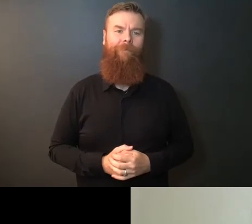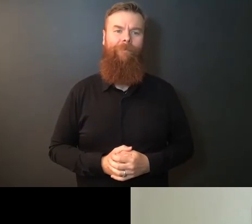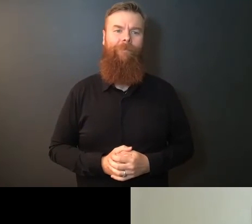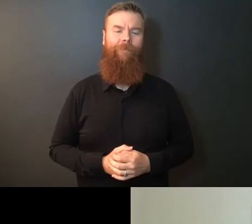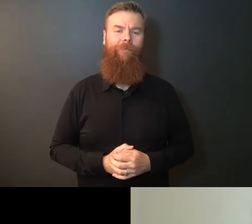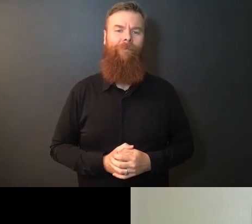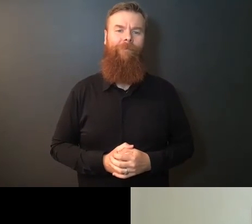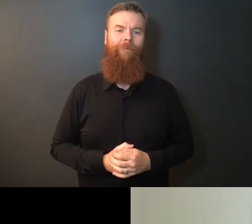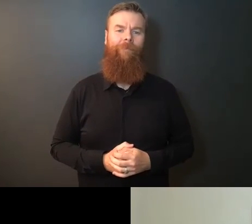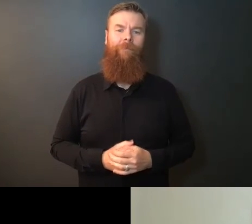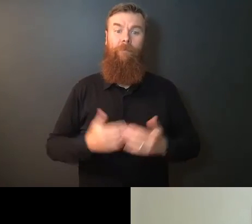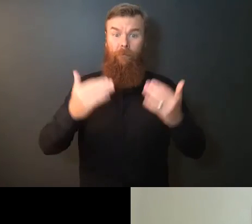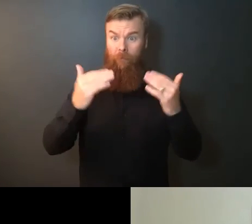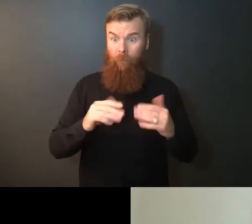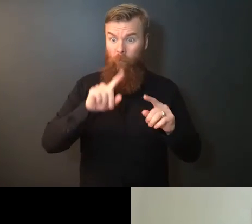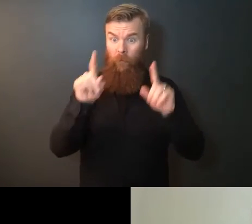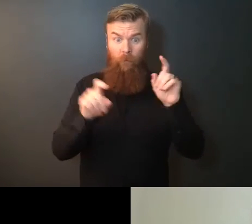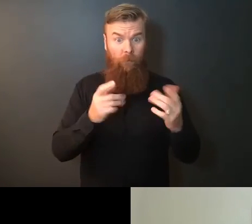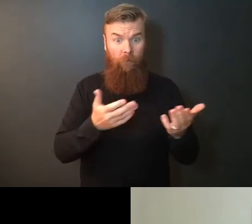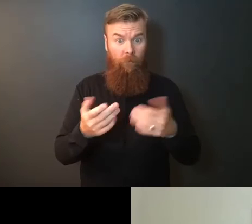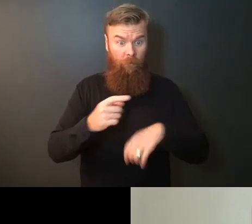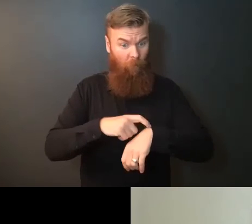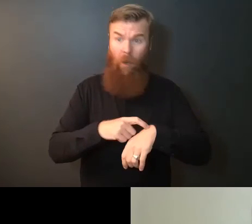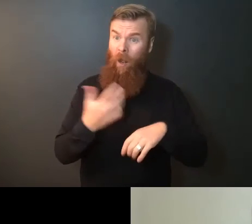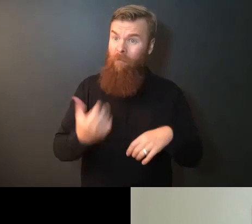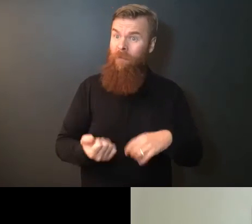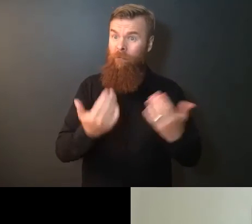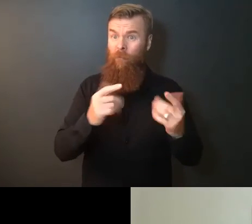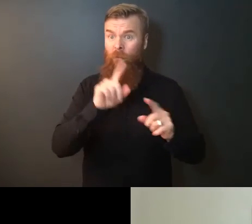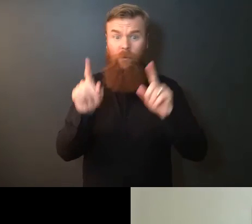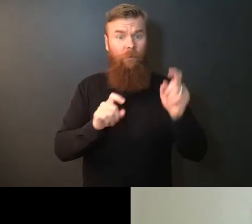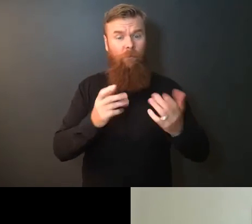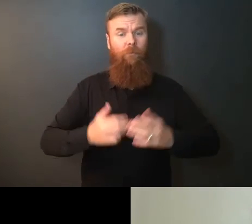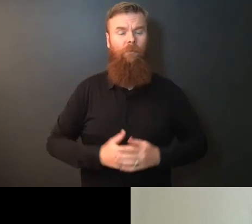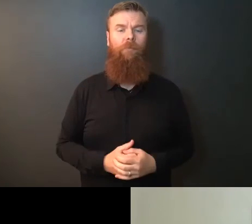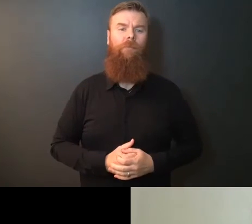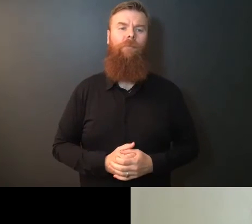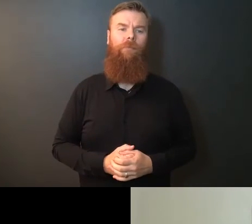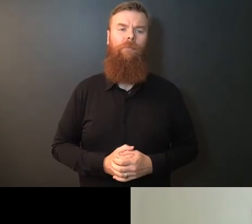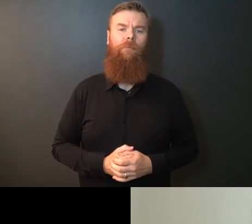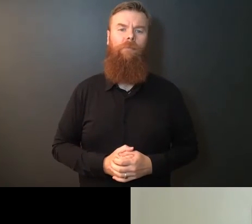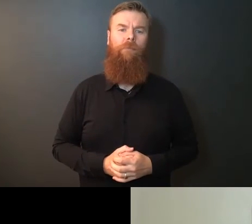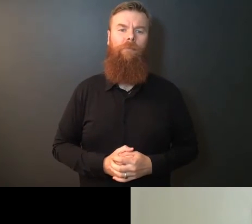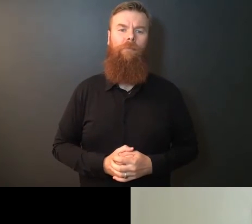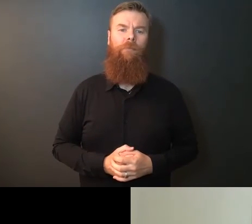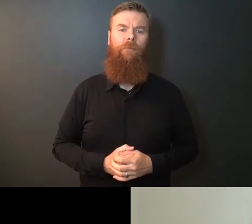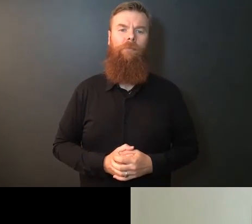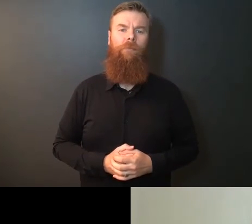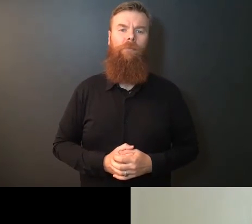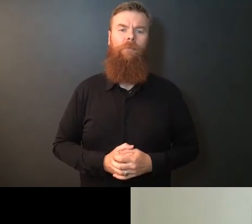Maybe we have time. So, thank you, Guler. Thank you, Betty. Great response. And Peter also highlighted. Thank you,